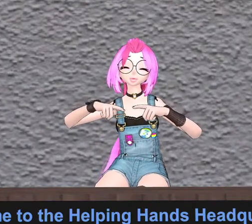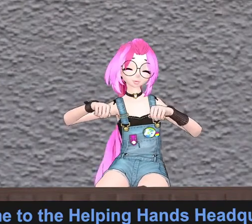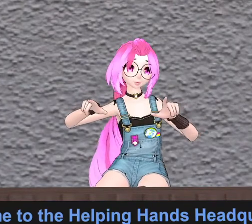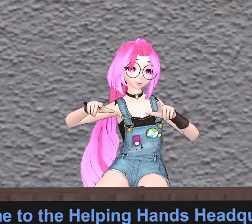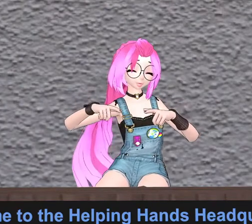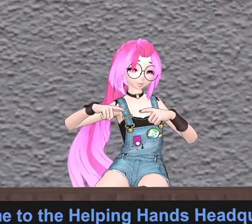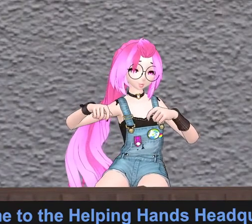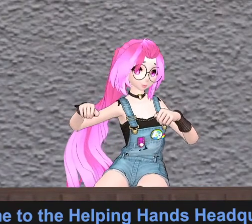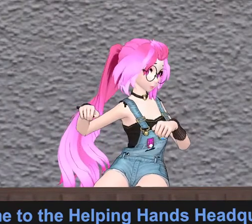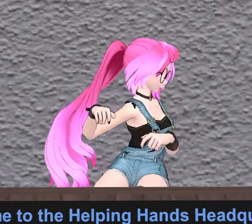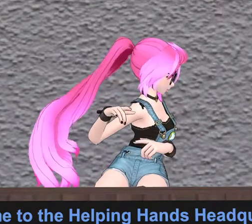Japanese.